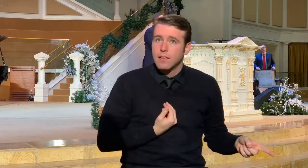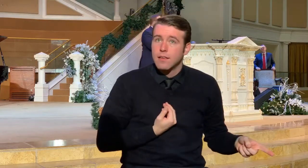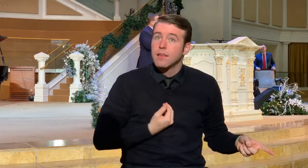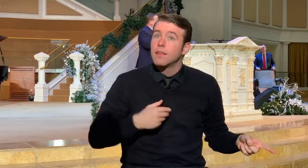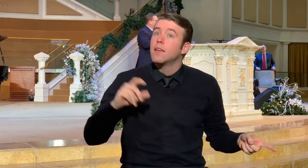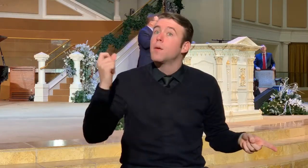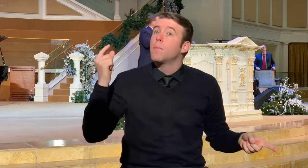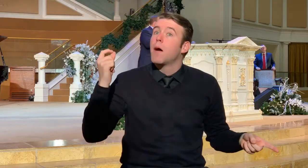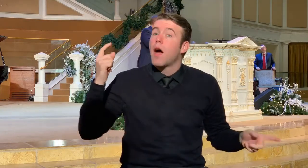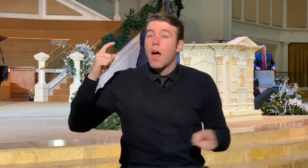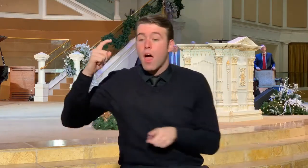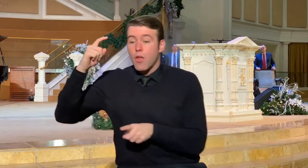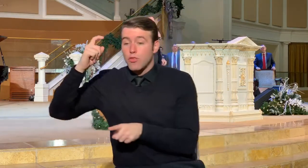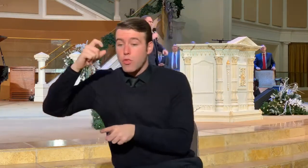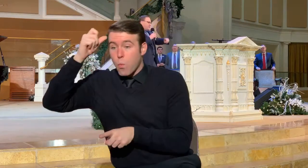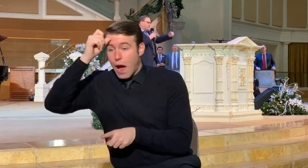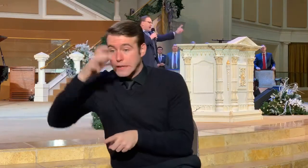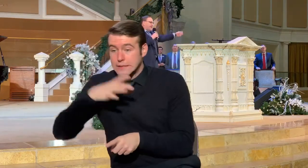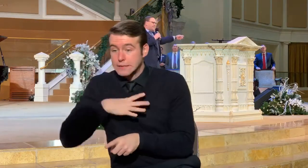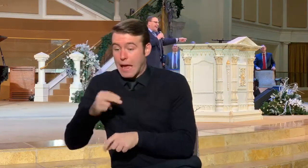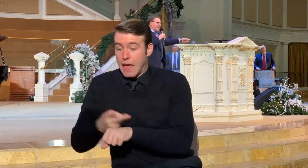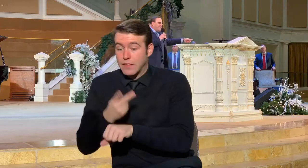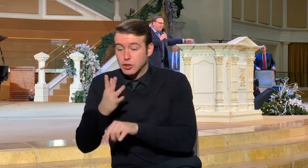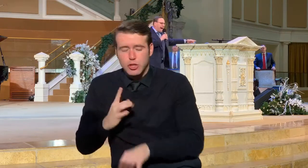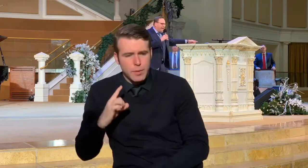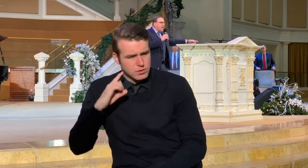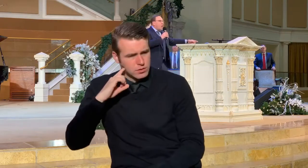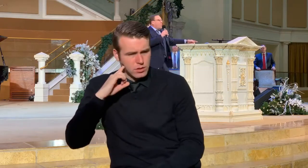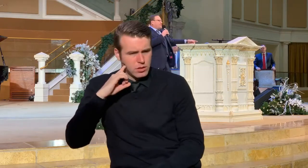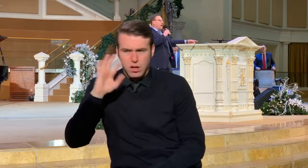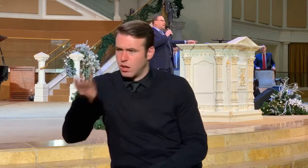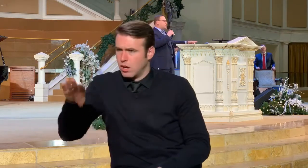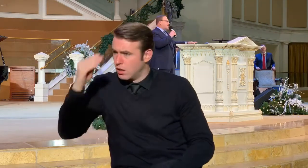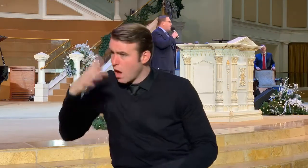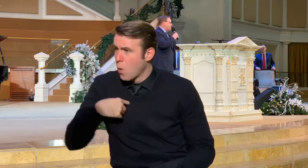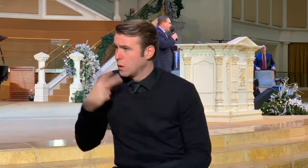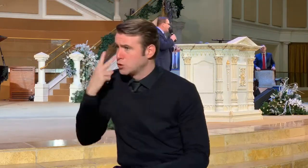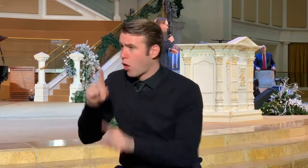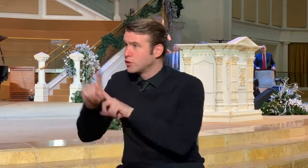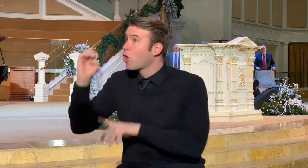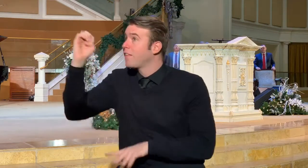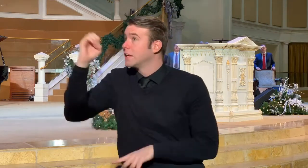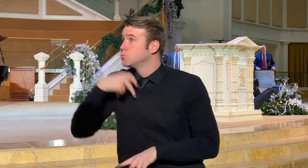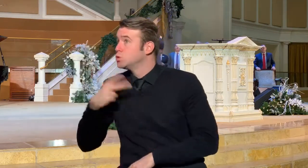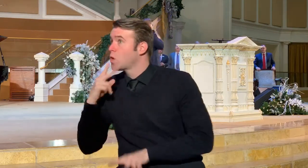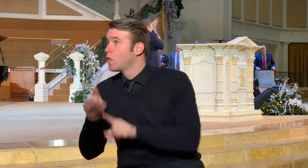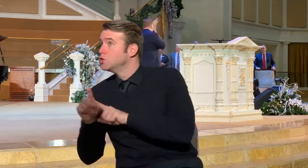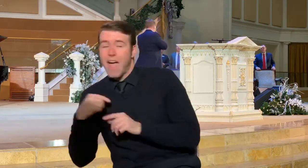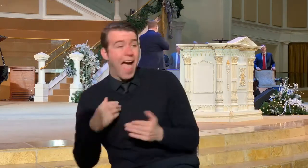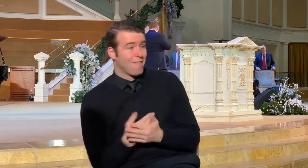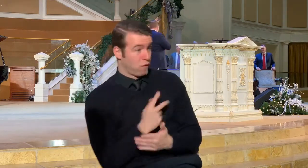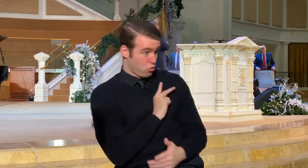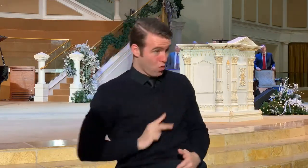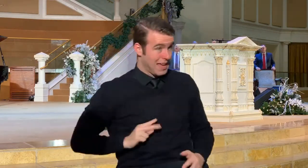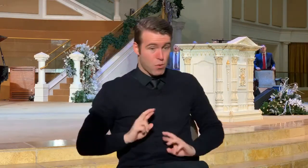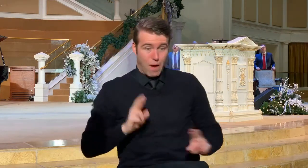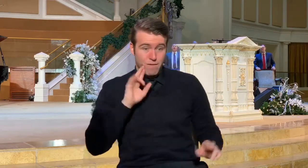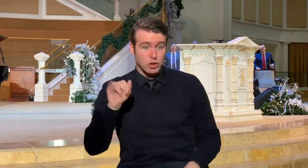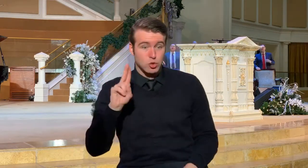But the wise men and the shepherds started telling everybody, we saw a star in the east. There's a new king in